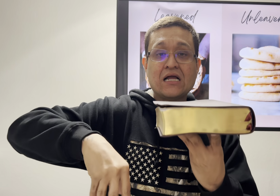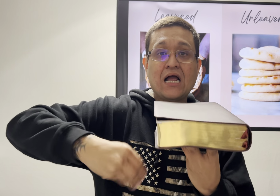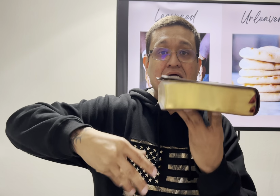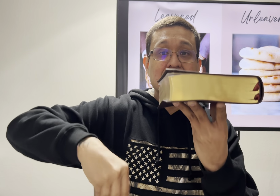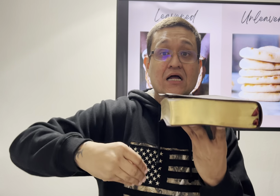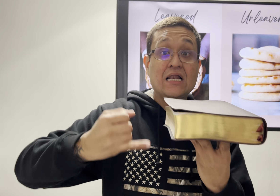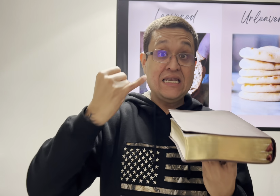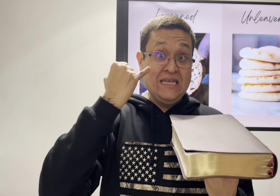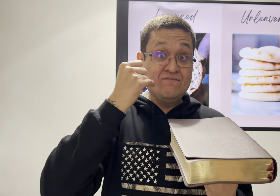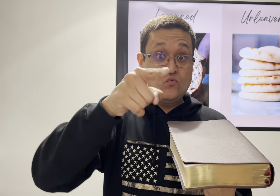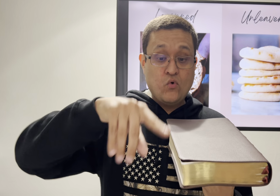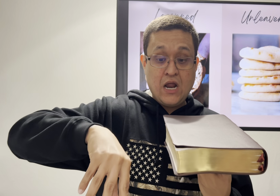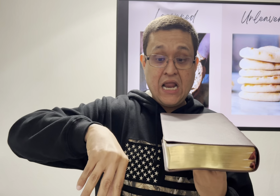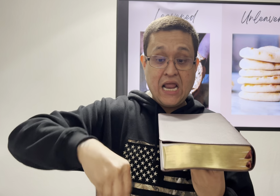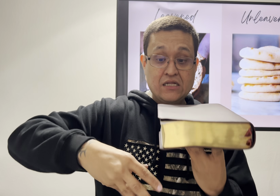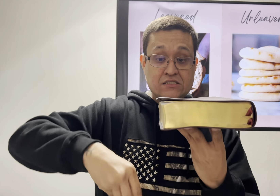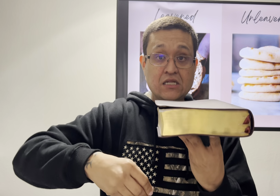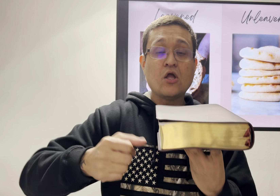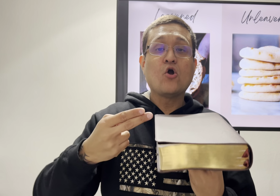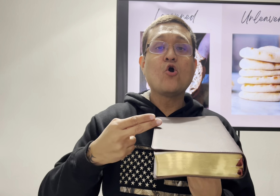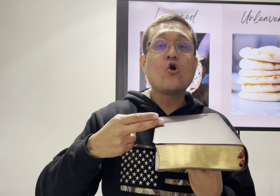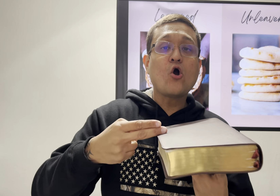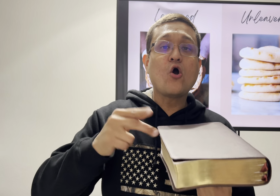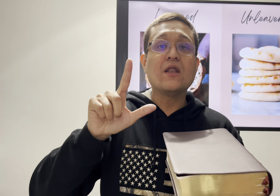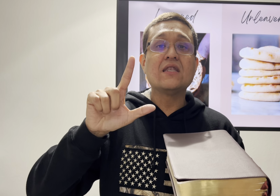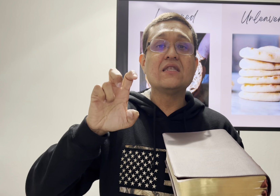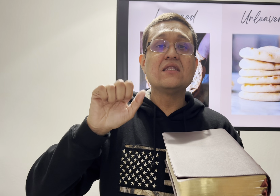God doesn't need you to add anything to it.